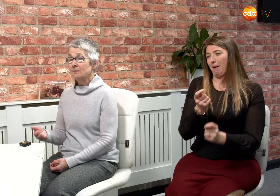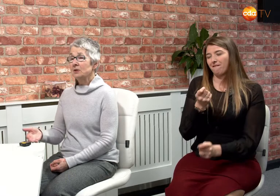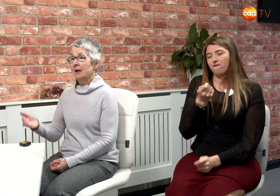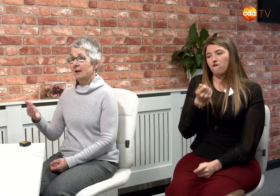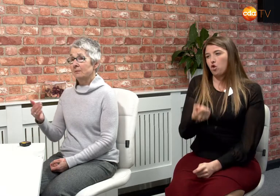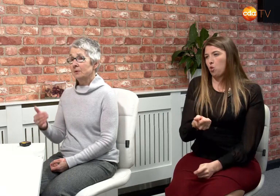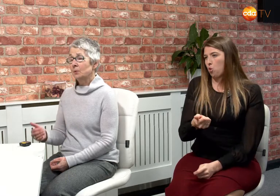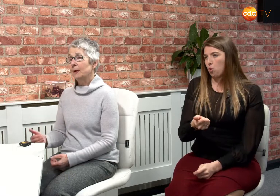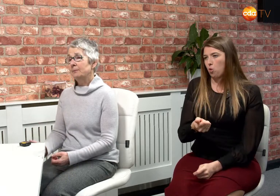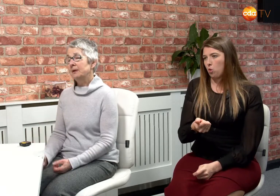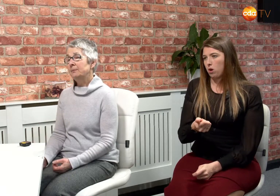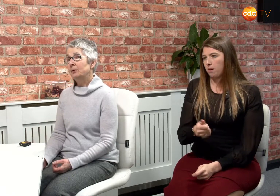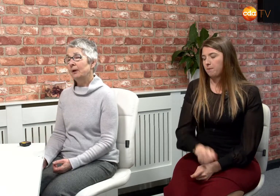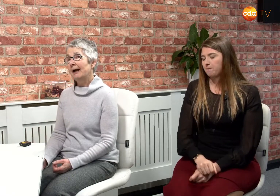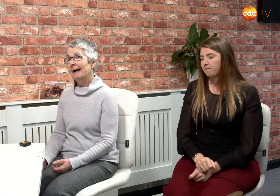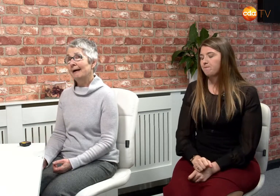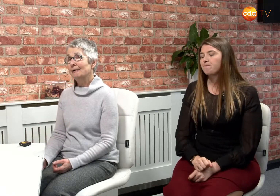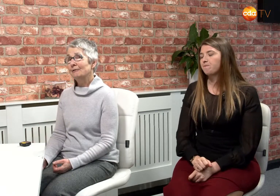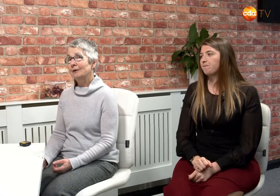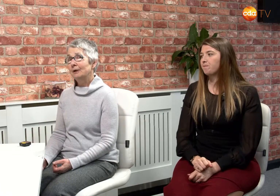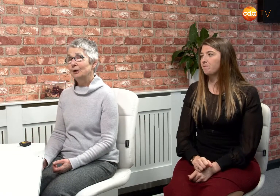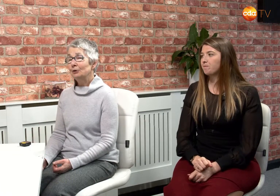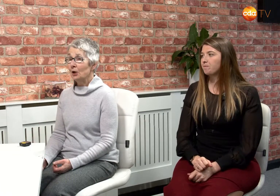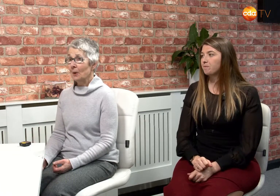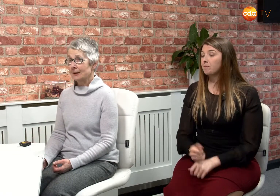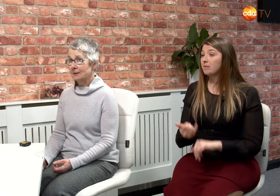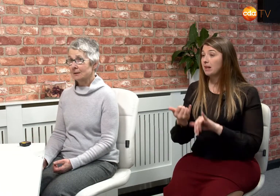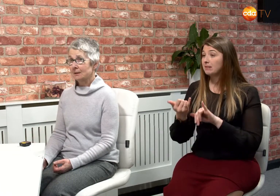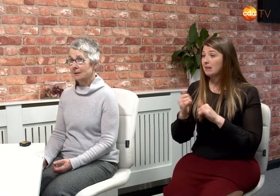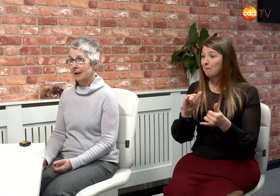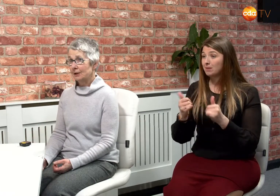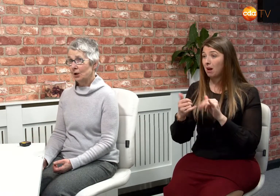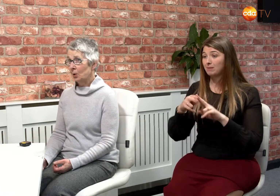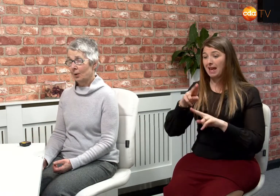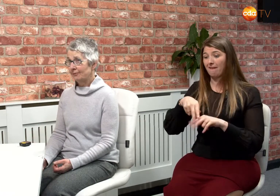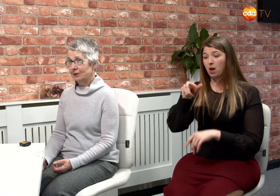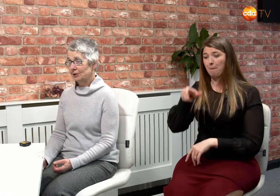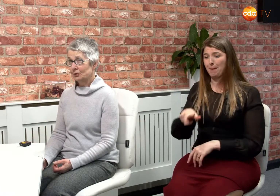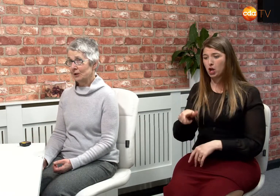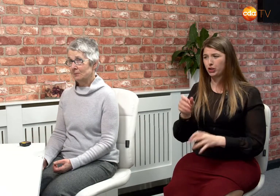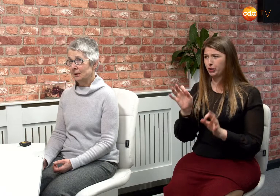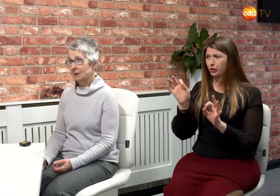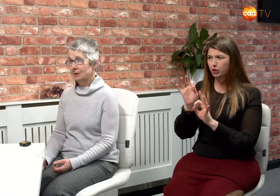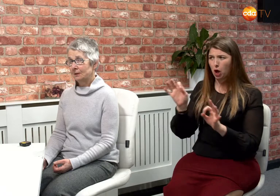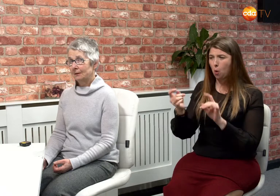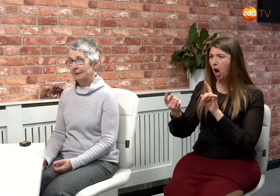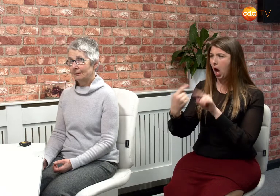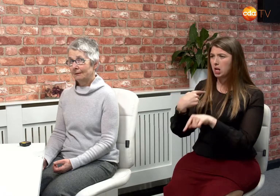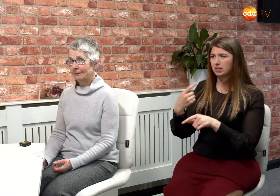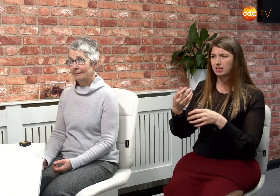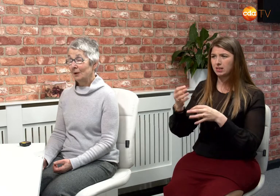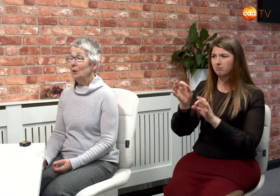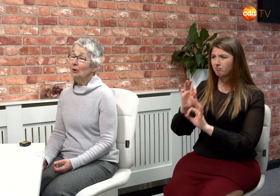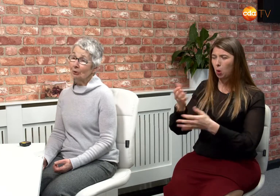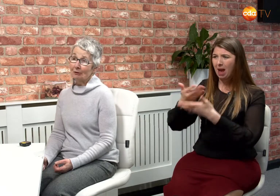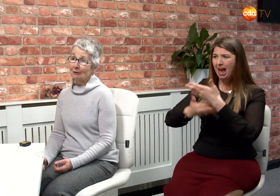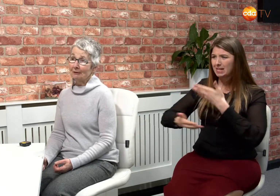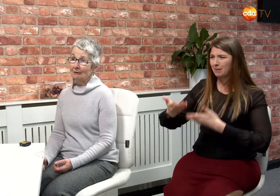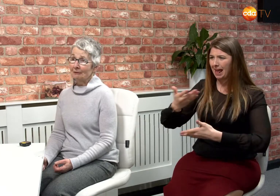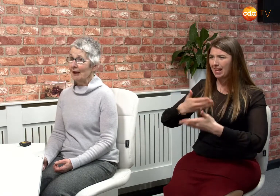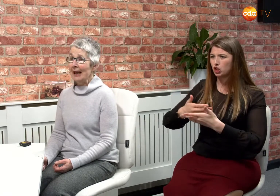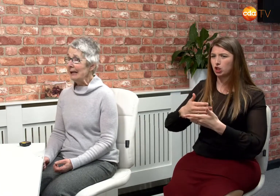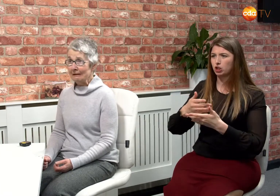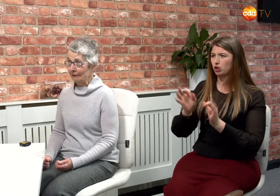And sometimes when people have no answers and no obvious treatment, they will